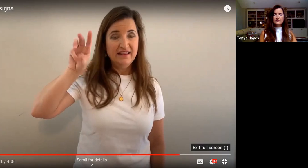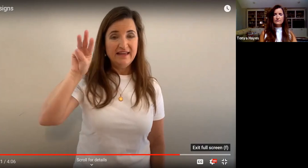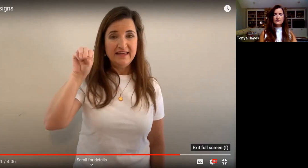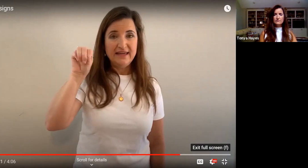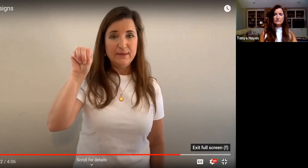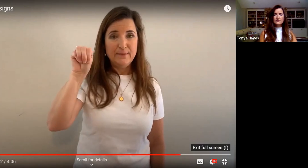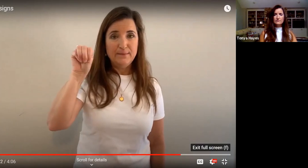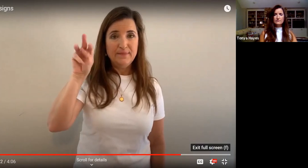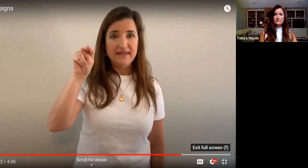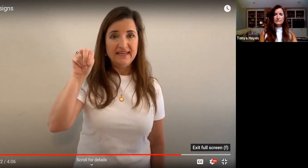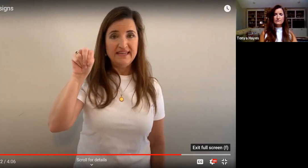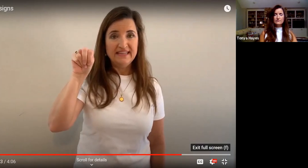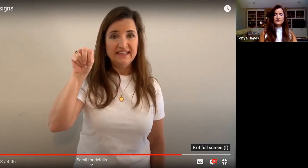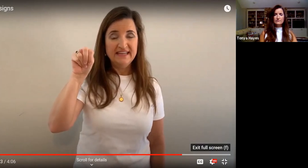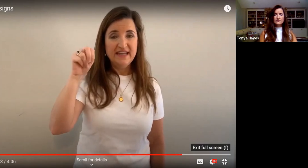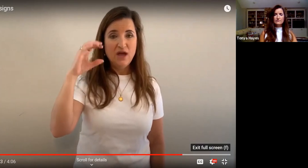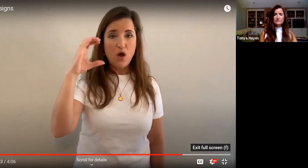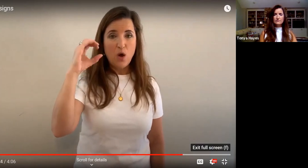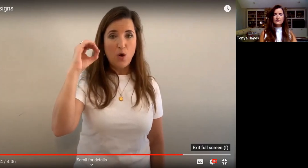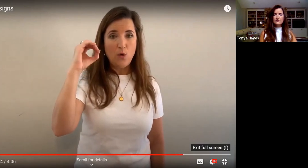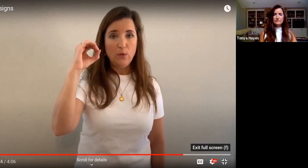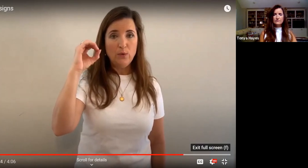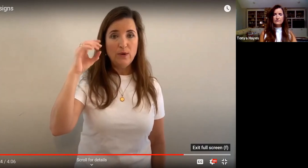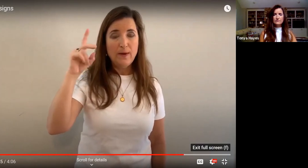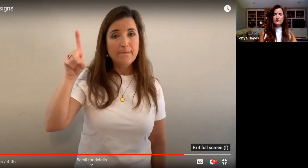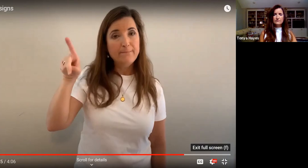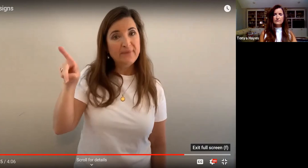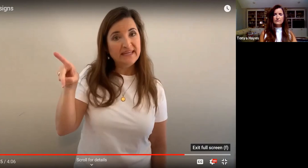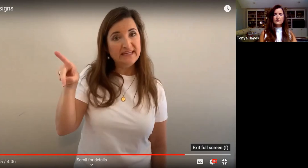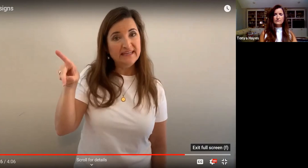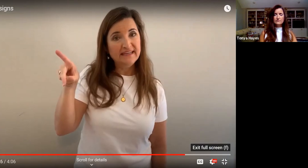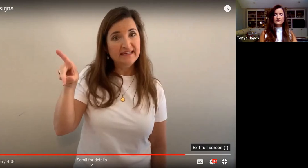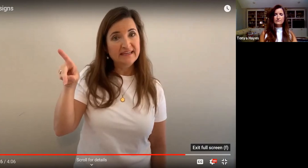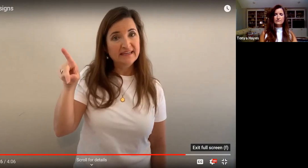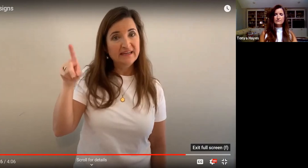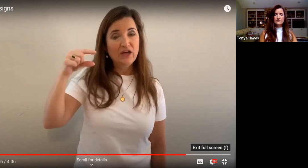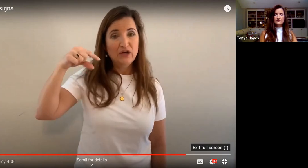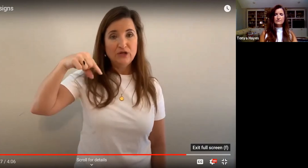L, M, N, O, P,